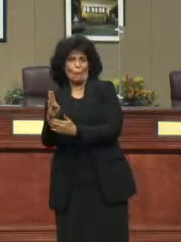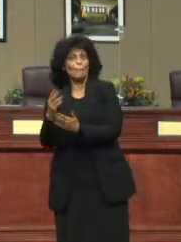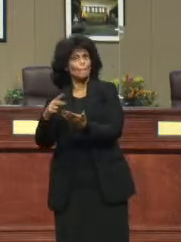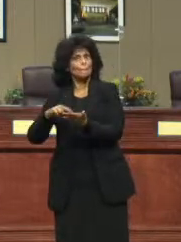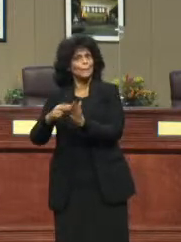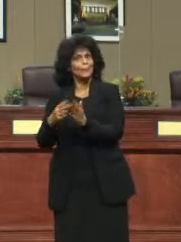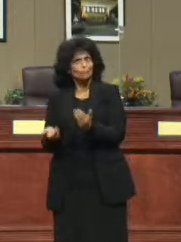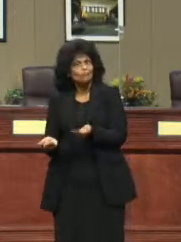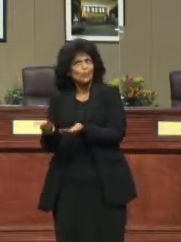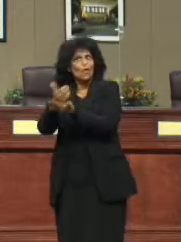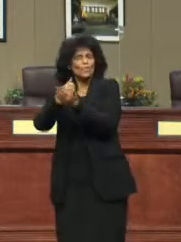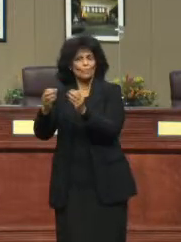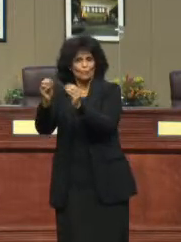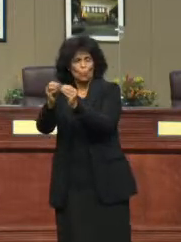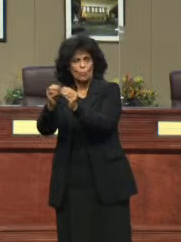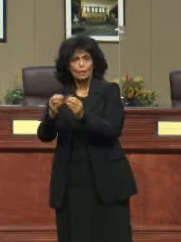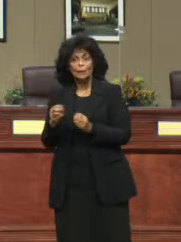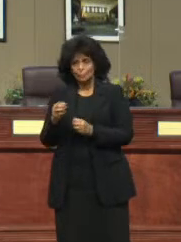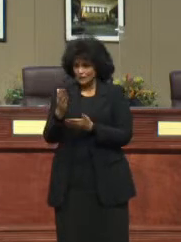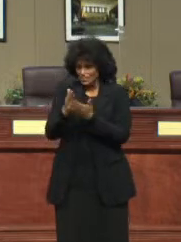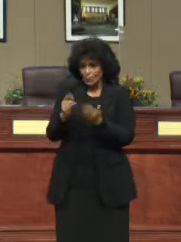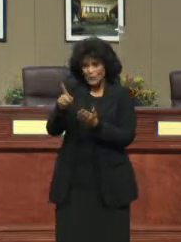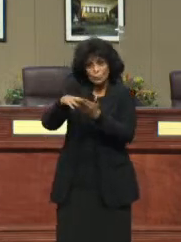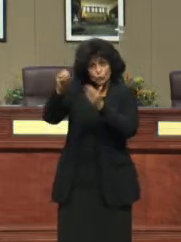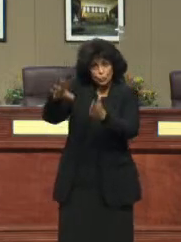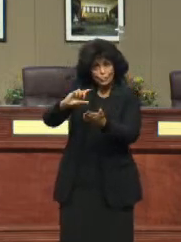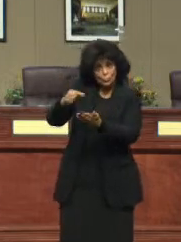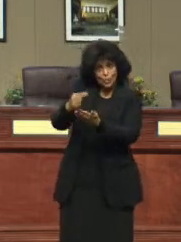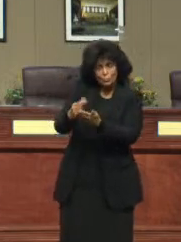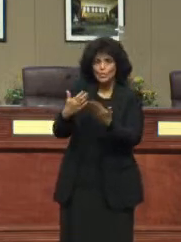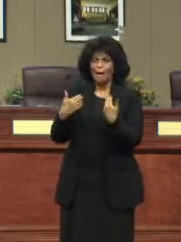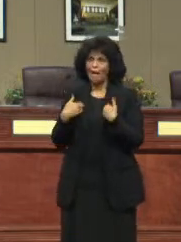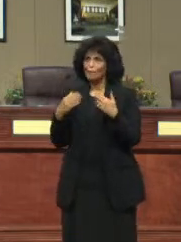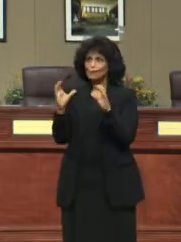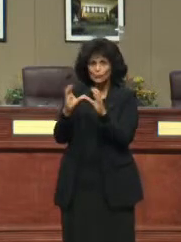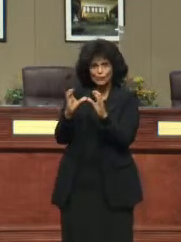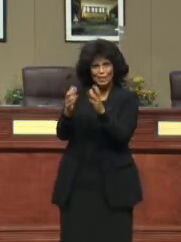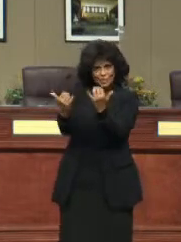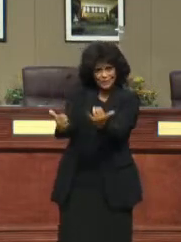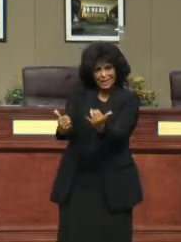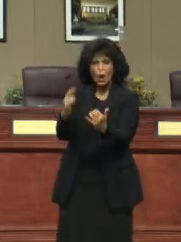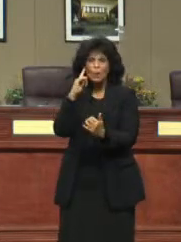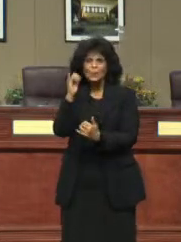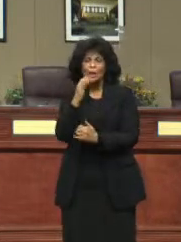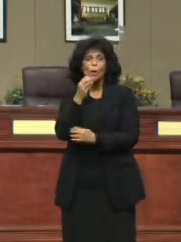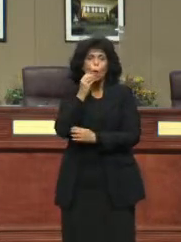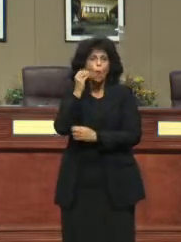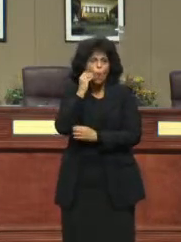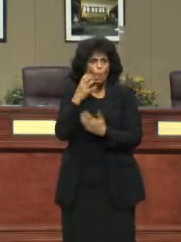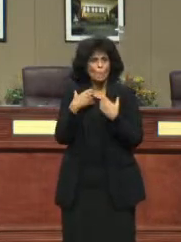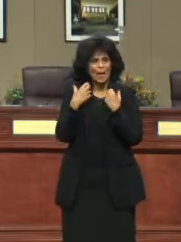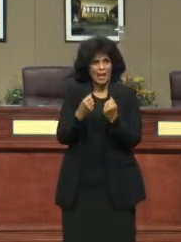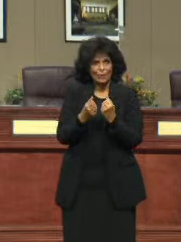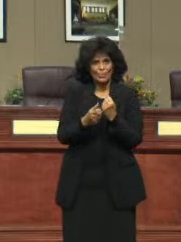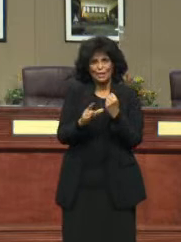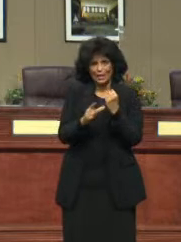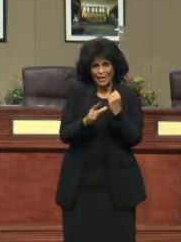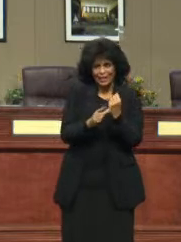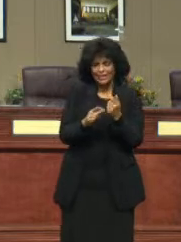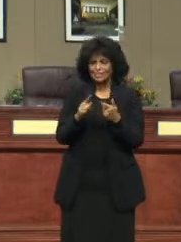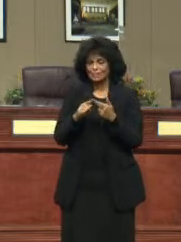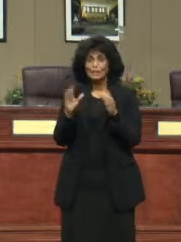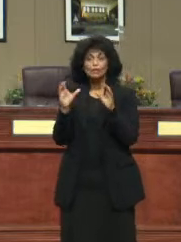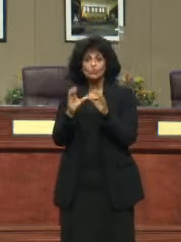Some of the certifications for these students include areas such as a home health aide, certified nursing